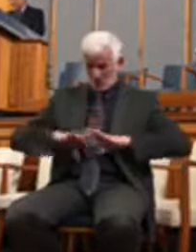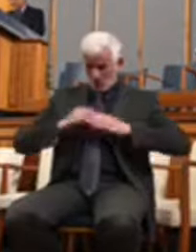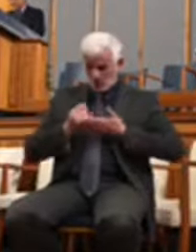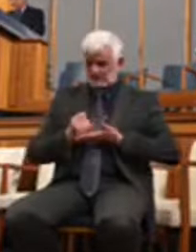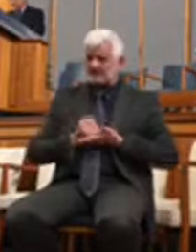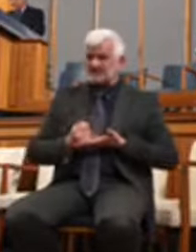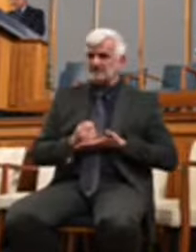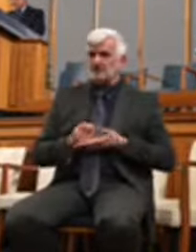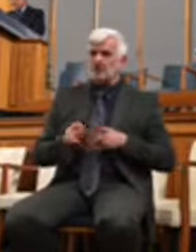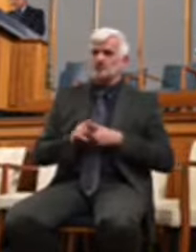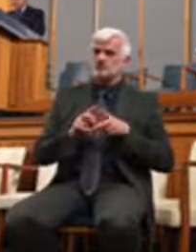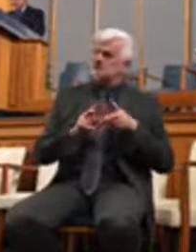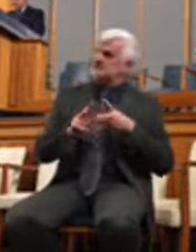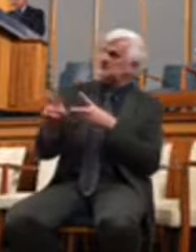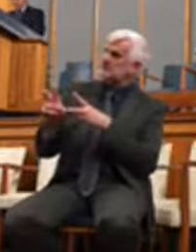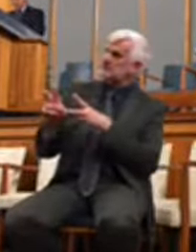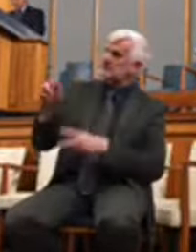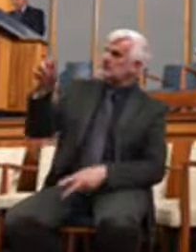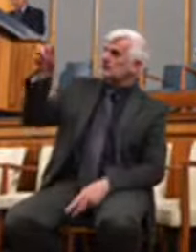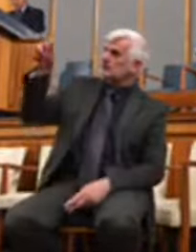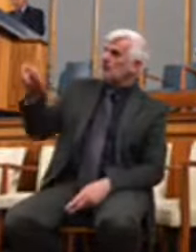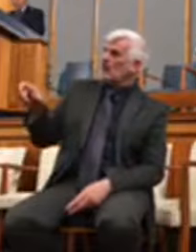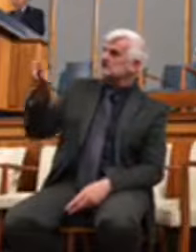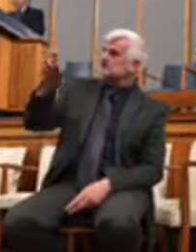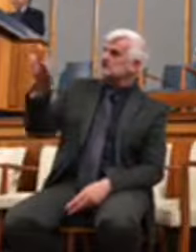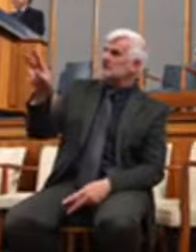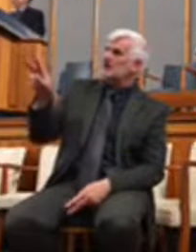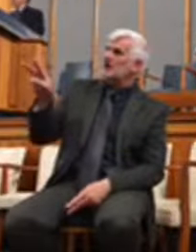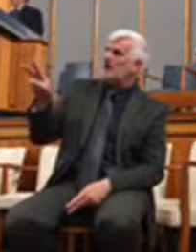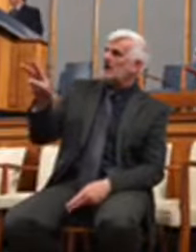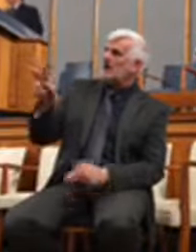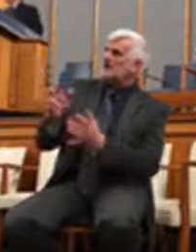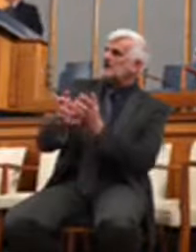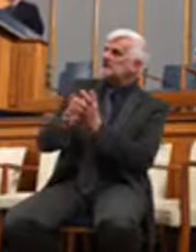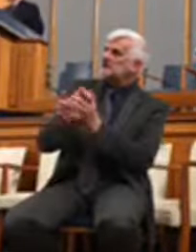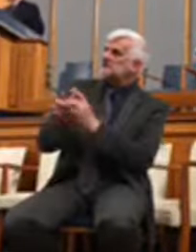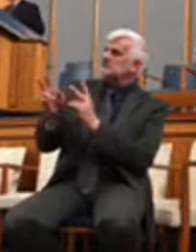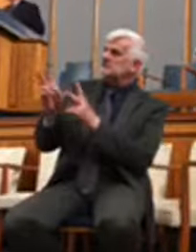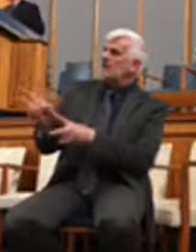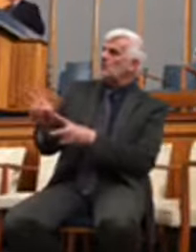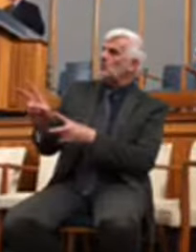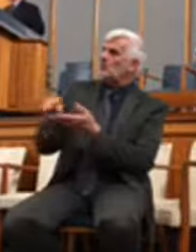Calvary, where Christ died to pay for my sins. Repentance makes me to